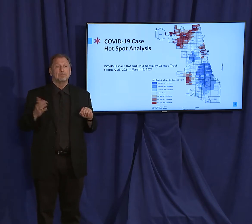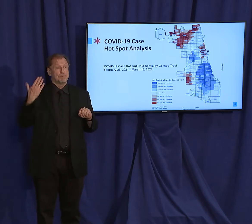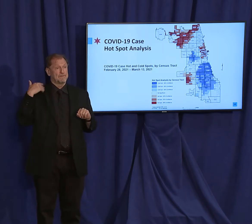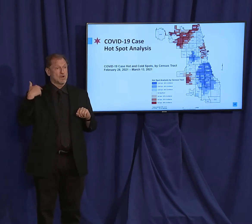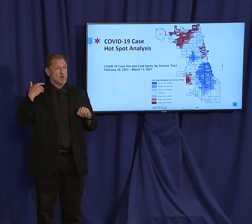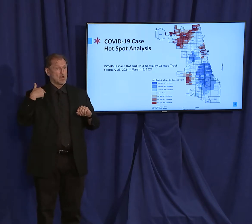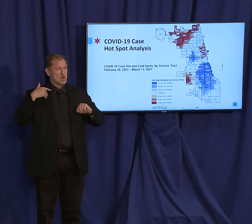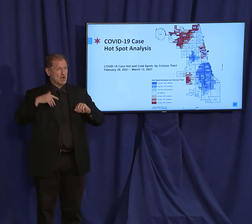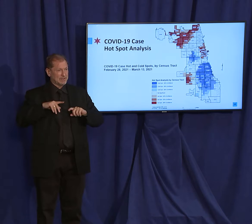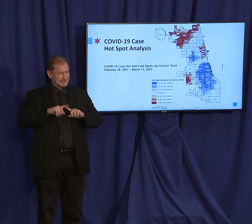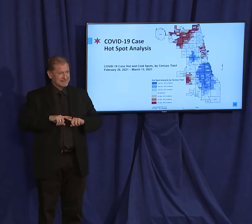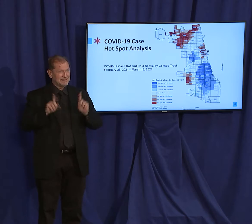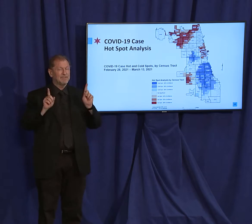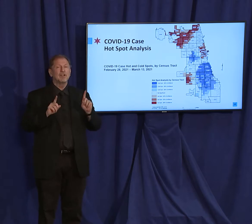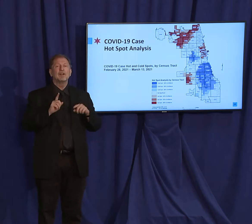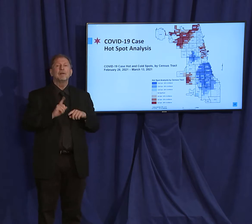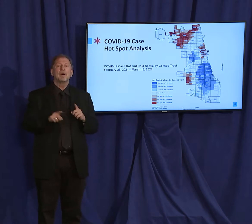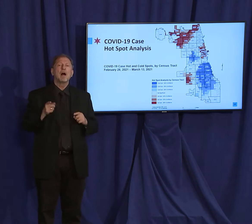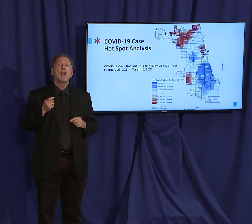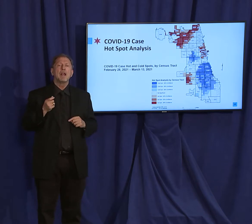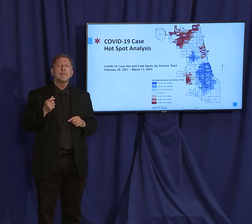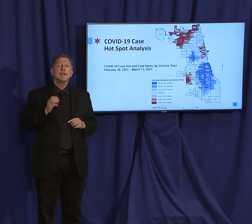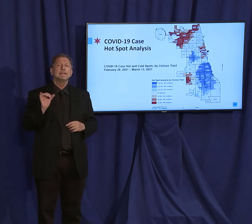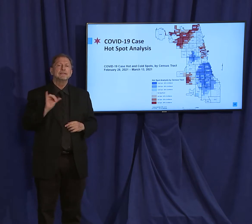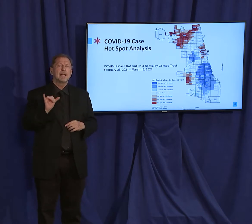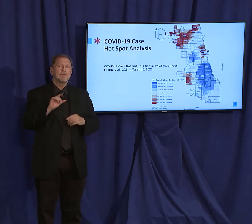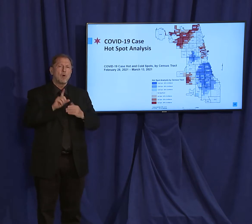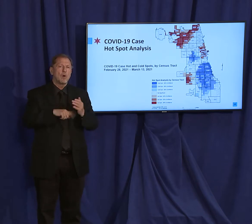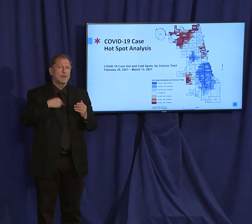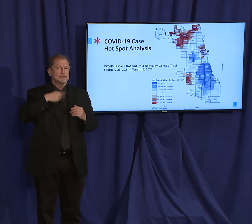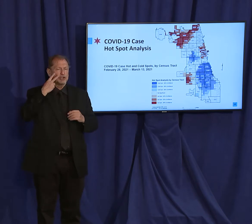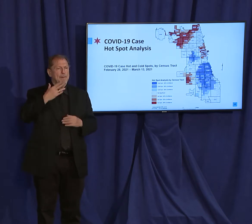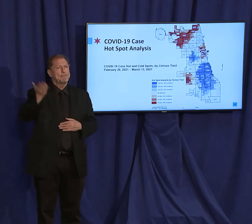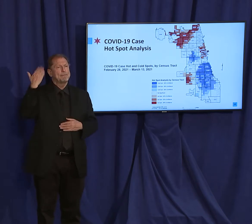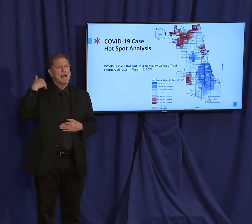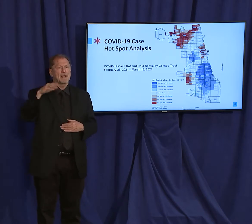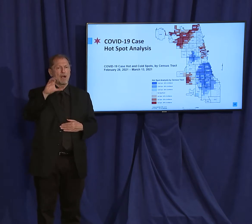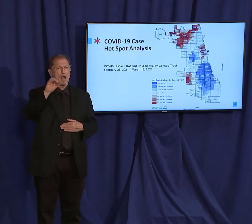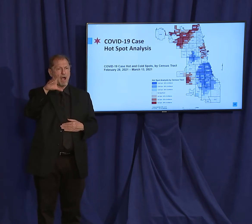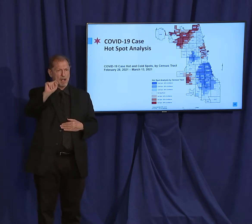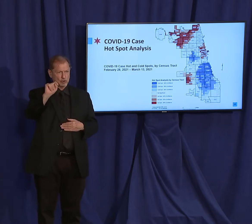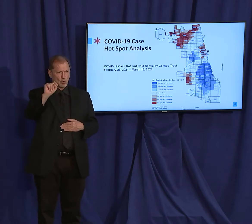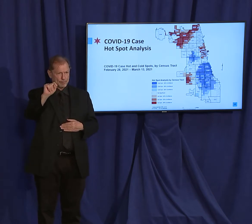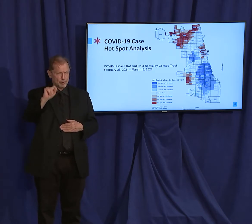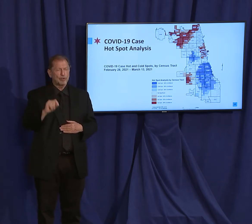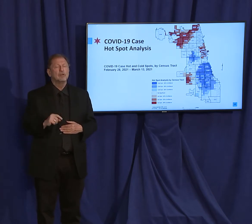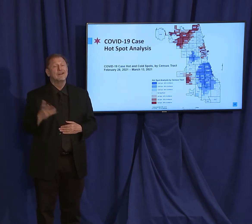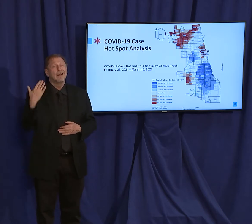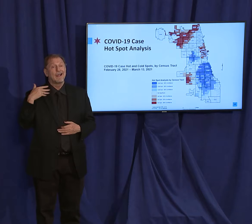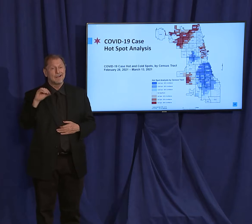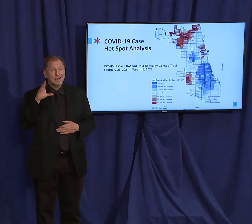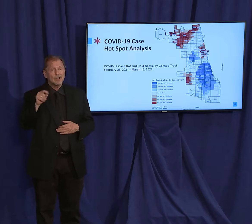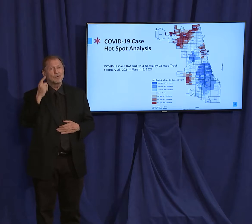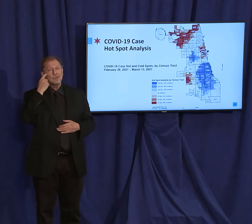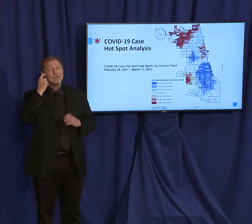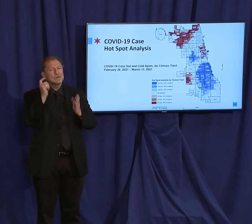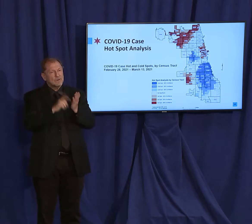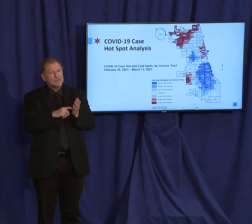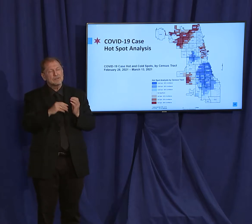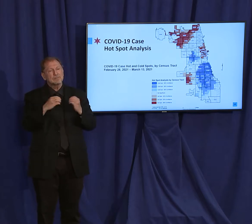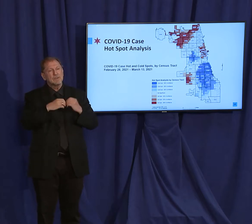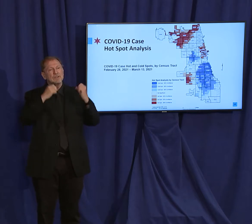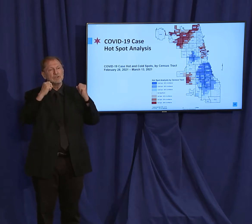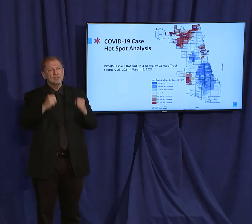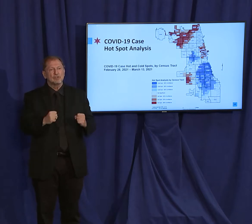in the past, but it is also looking somewhat similar to what we'd seen in October, with some real resurgence of cases, particularly